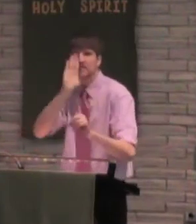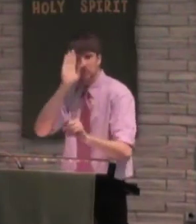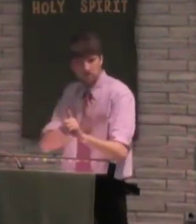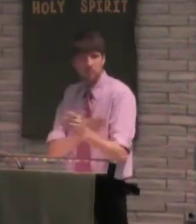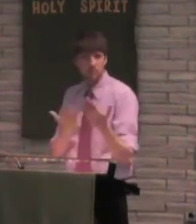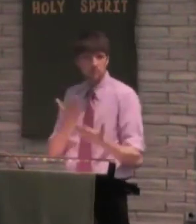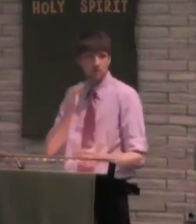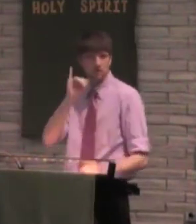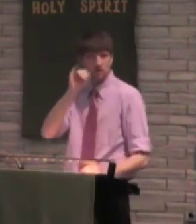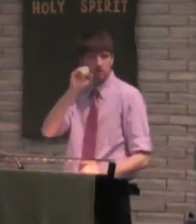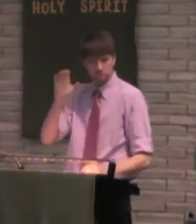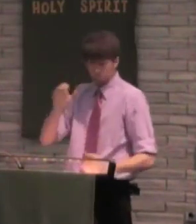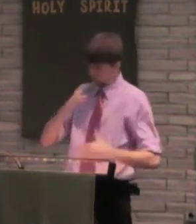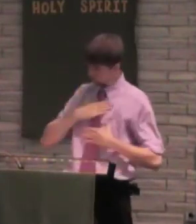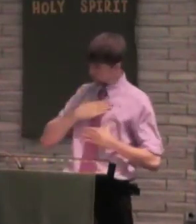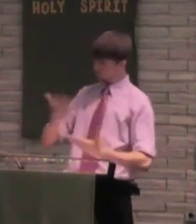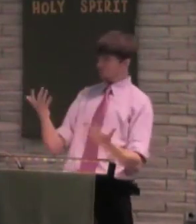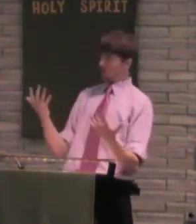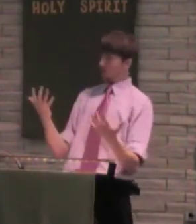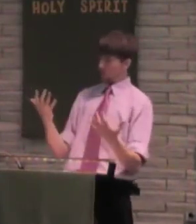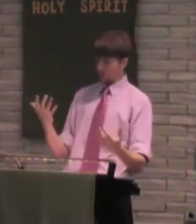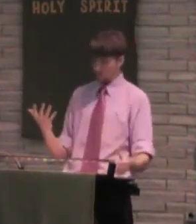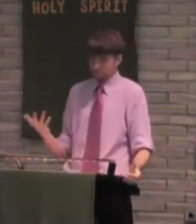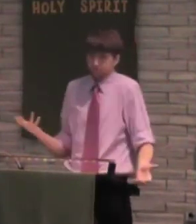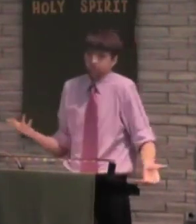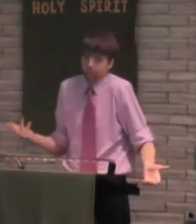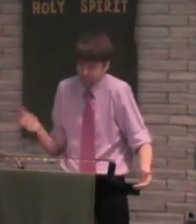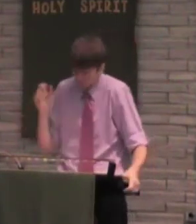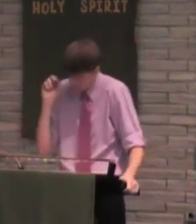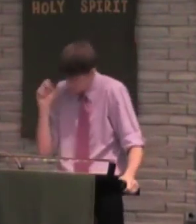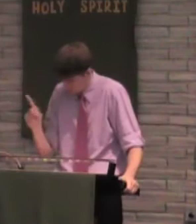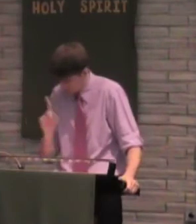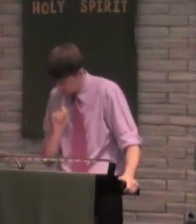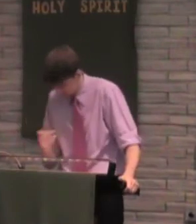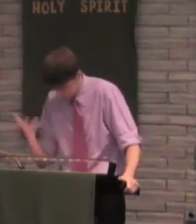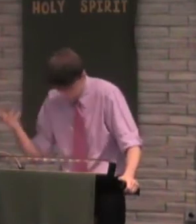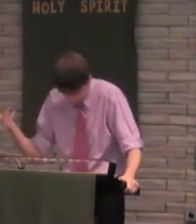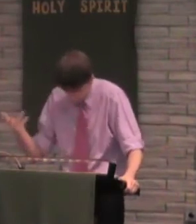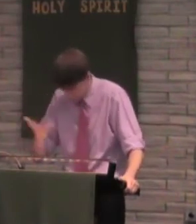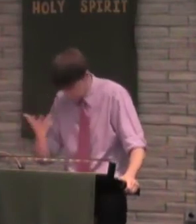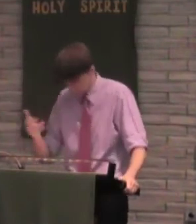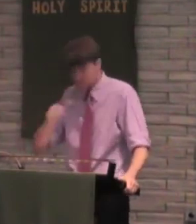That Abraham didn't necessarily sacrifice his son, but that Isaac was willing to be sacrificed.